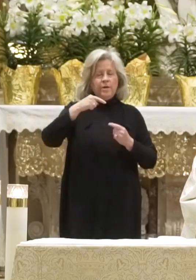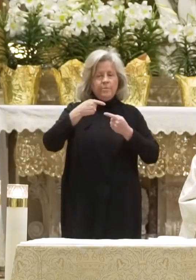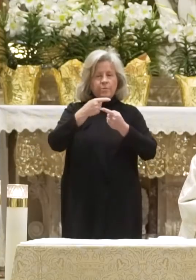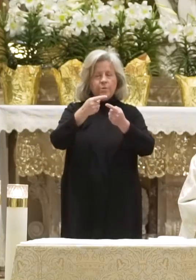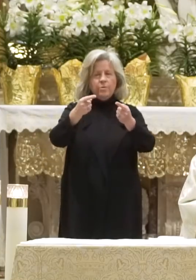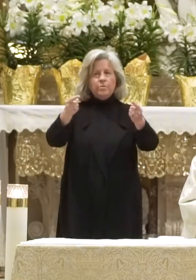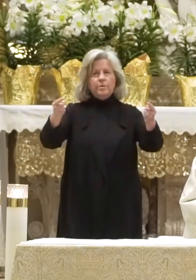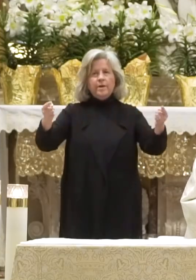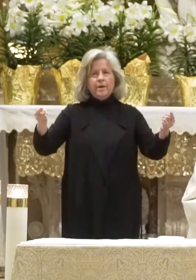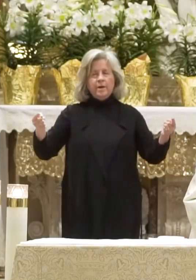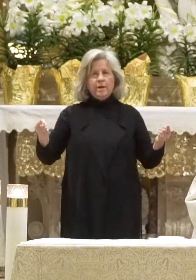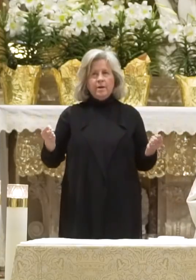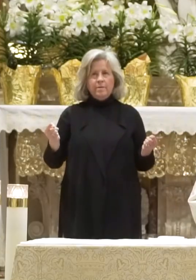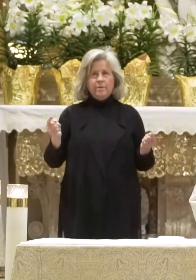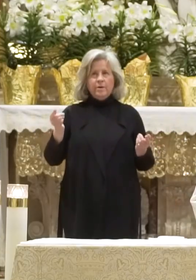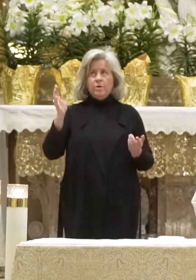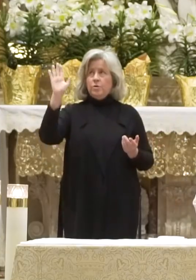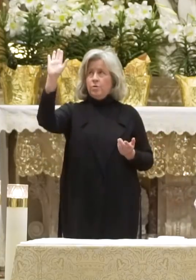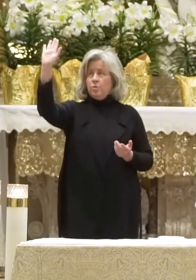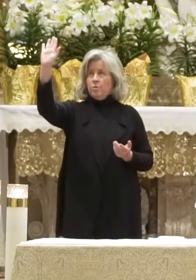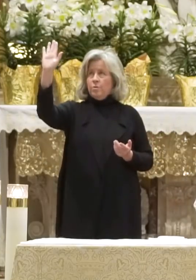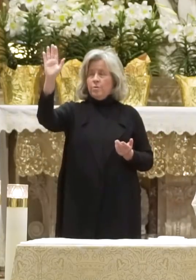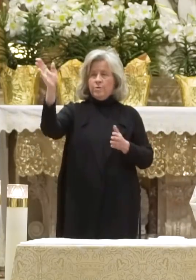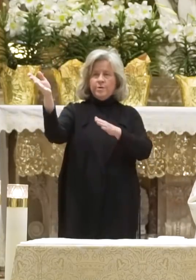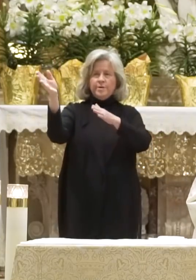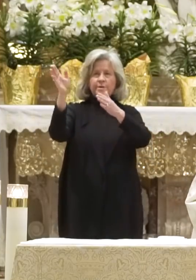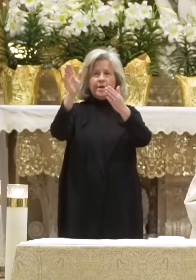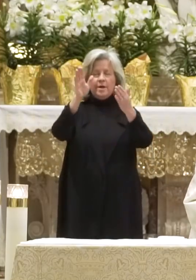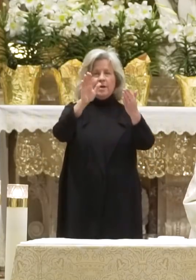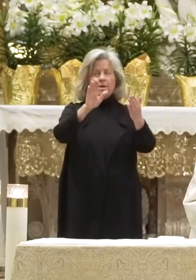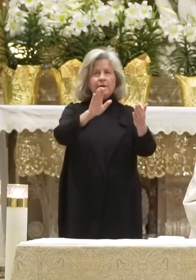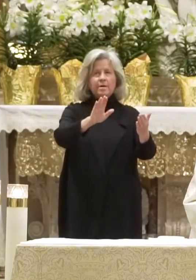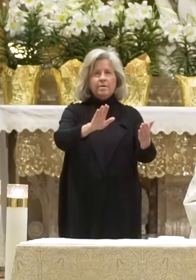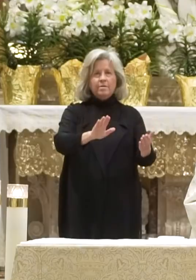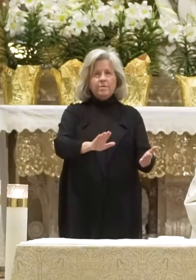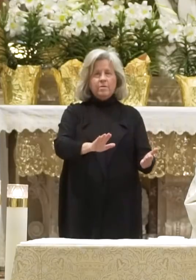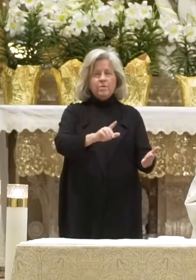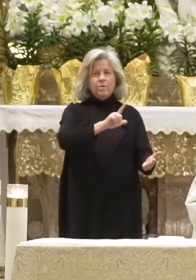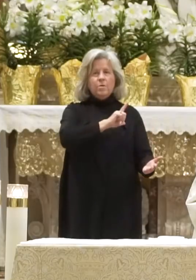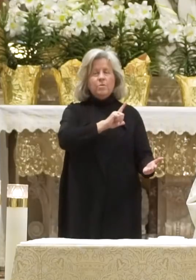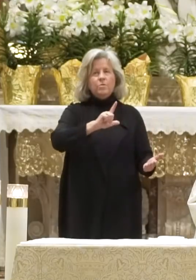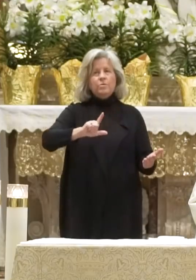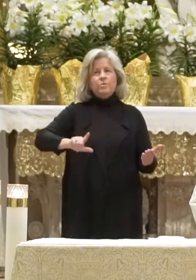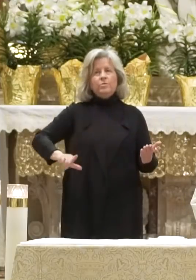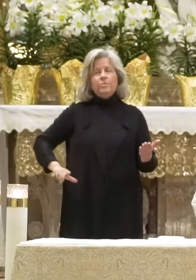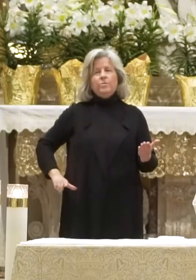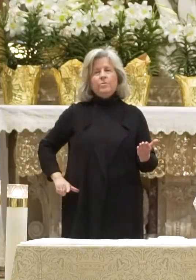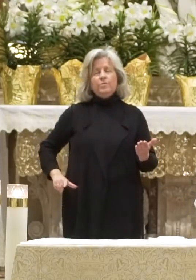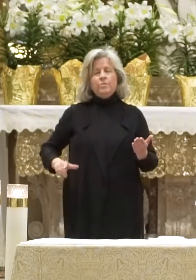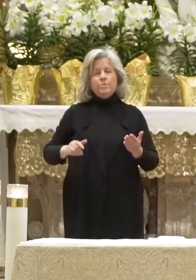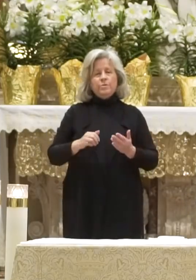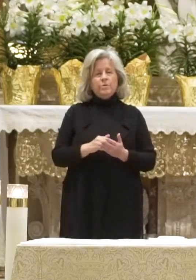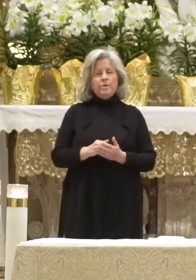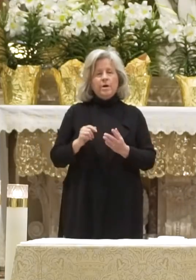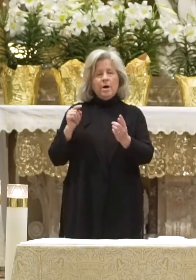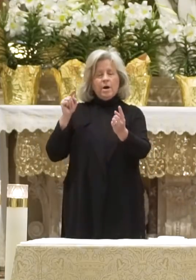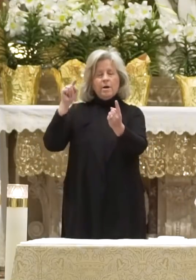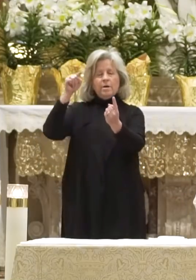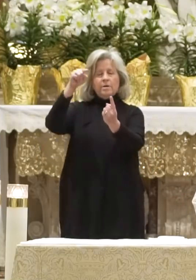We proclaim your death, O